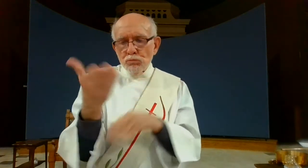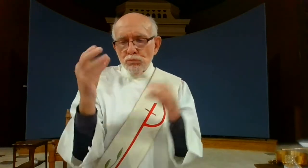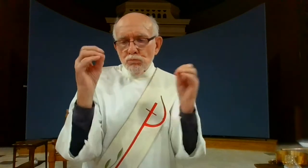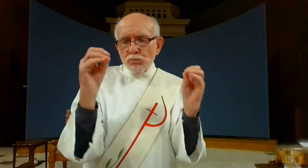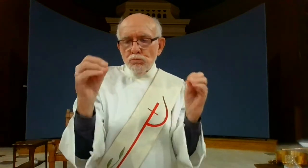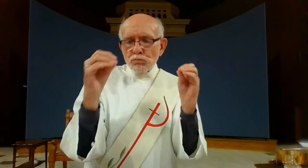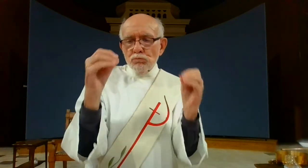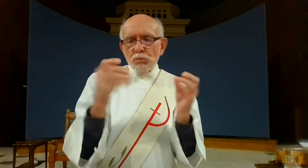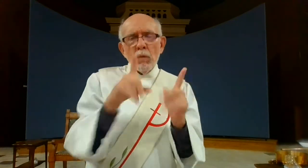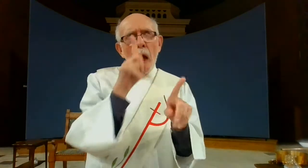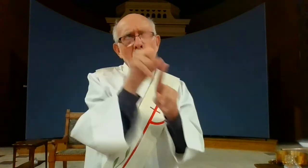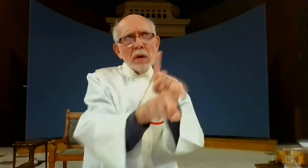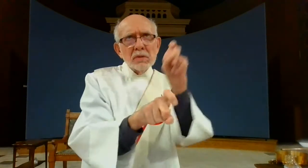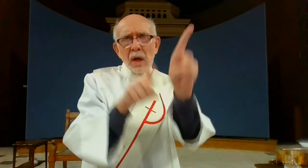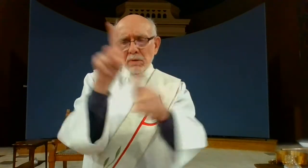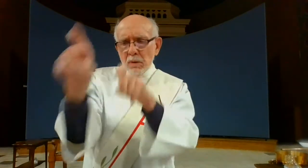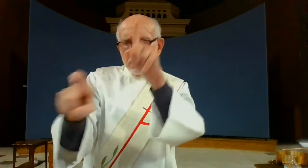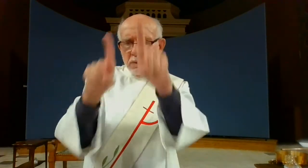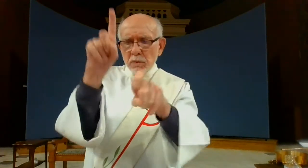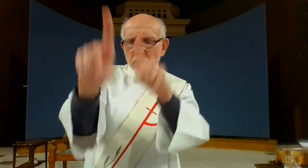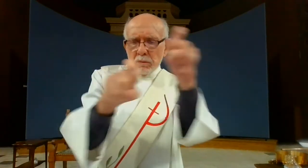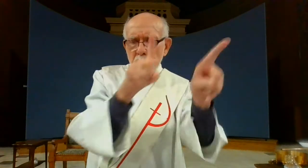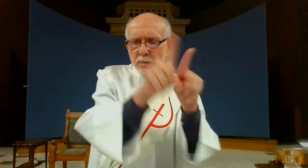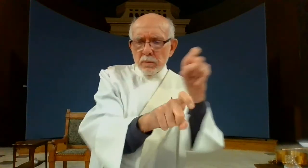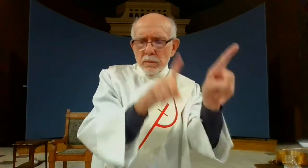listening to them and asking them questions.